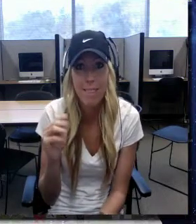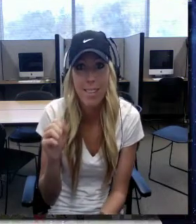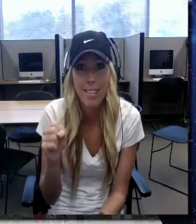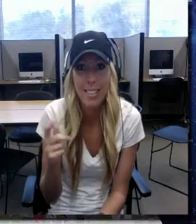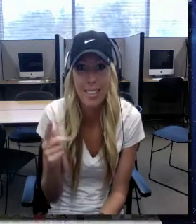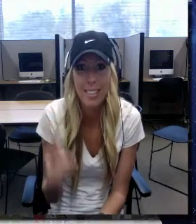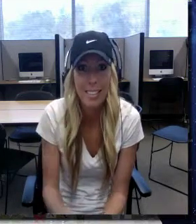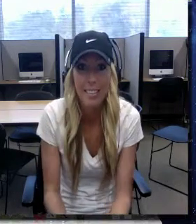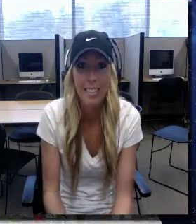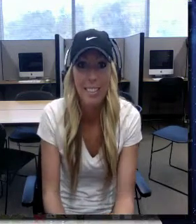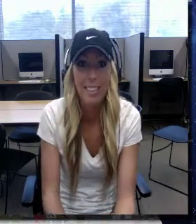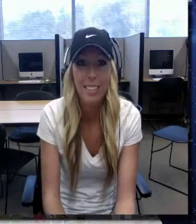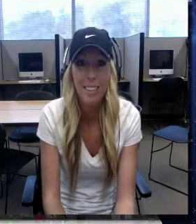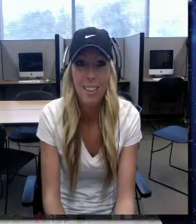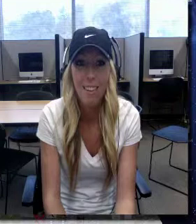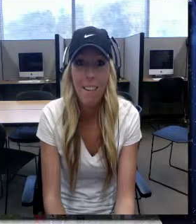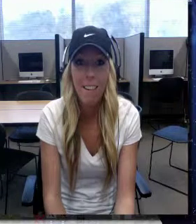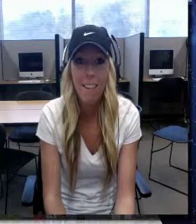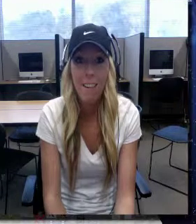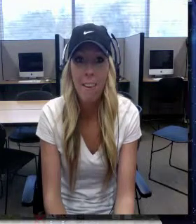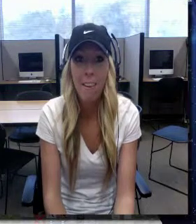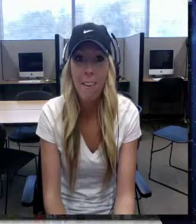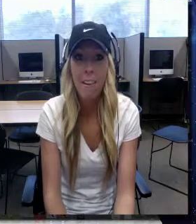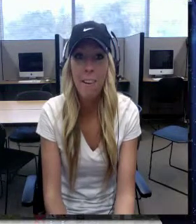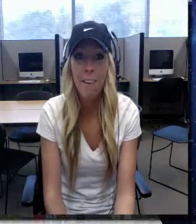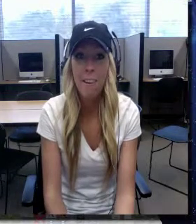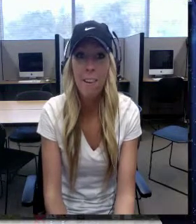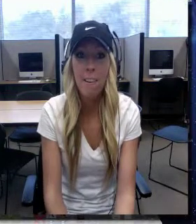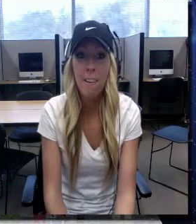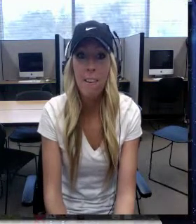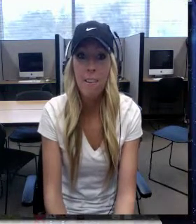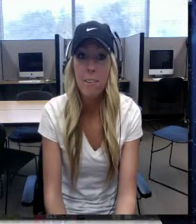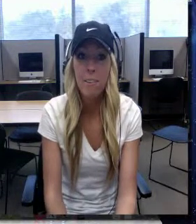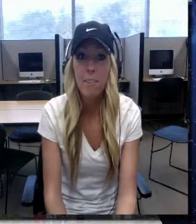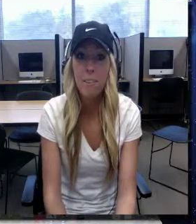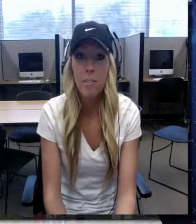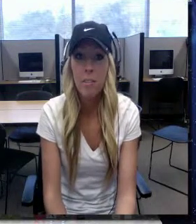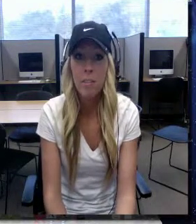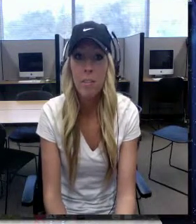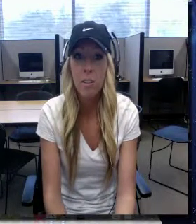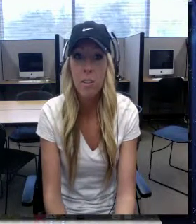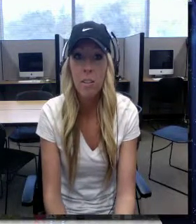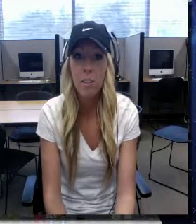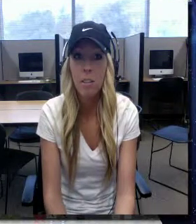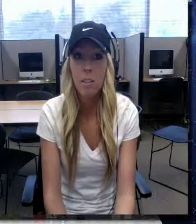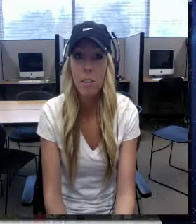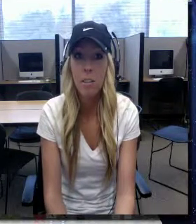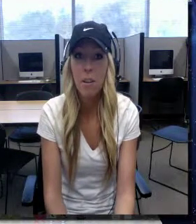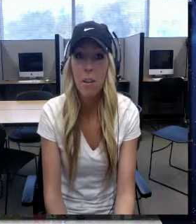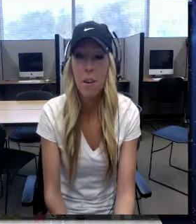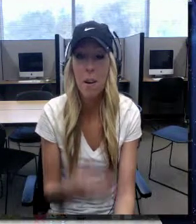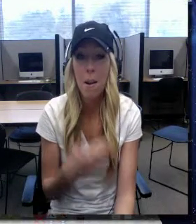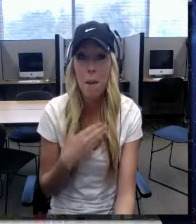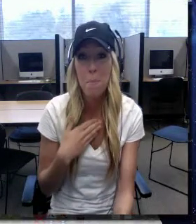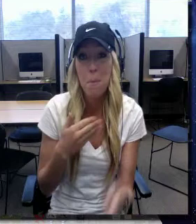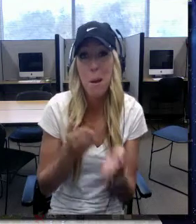My boat is configured as a sloop, a single mast with a foresail and a mainsail.